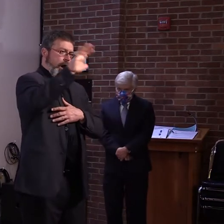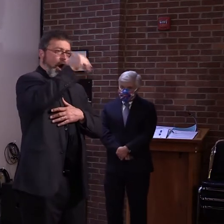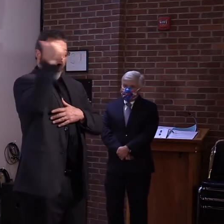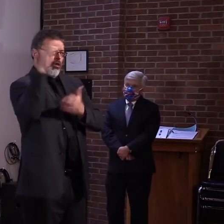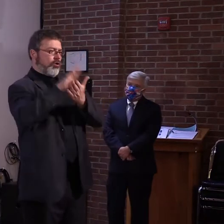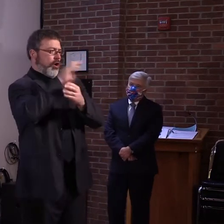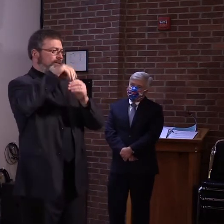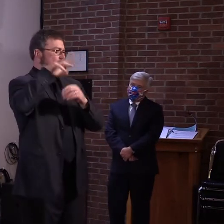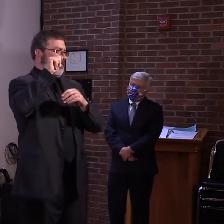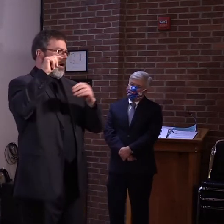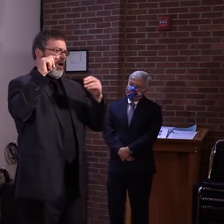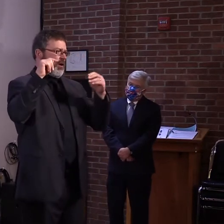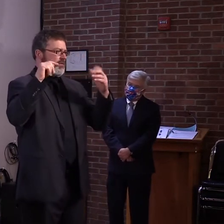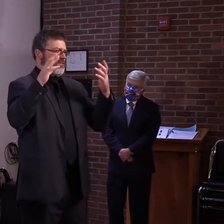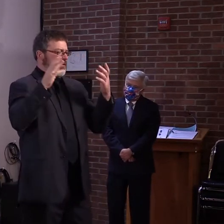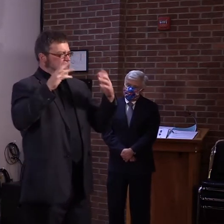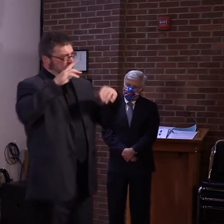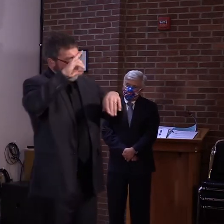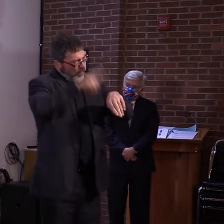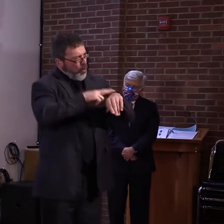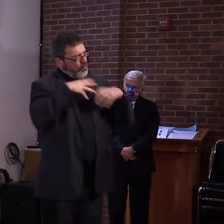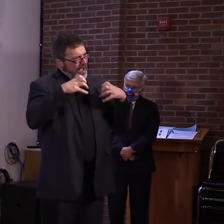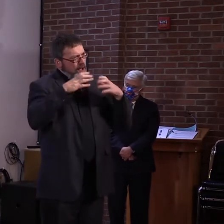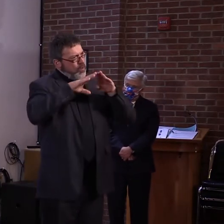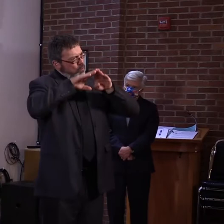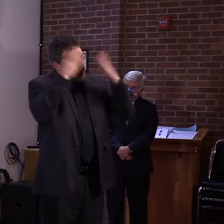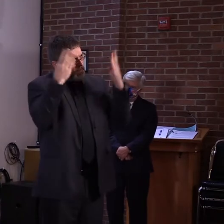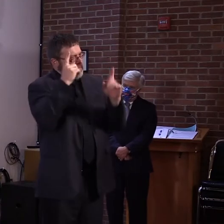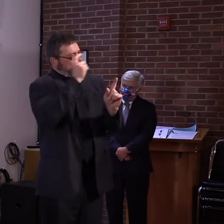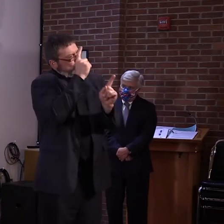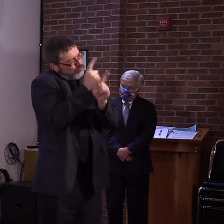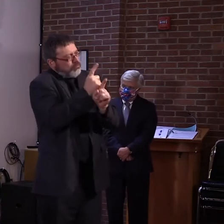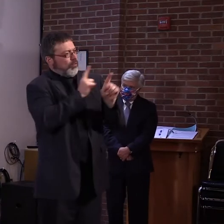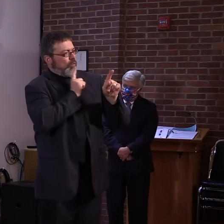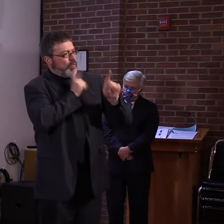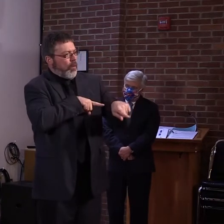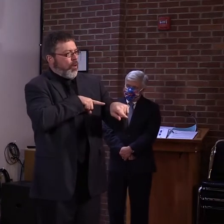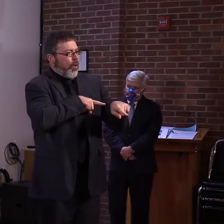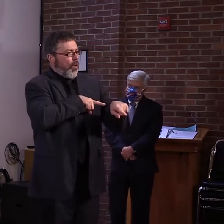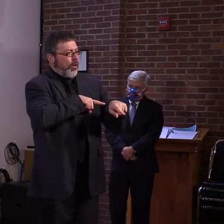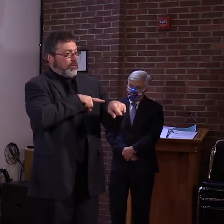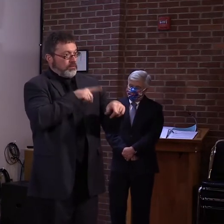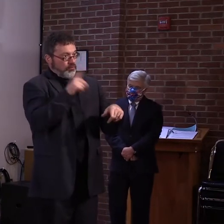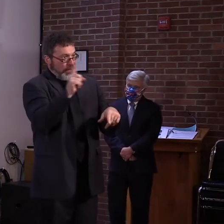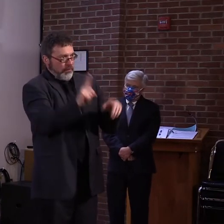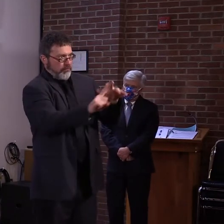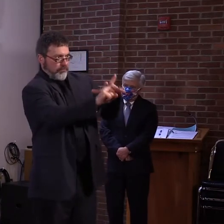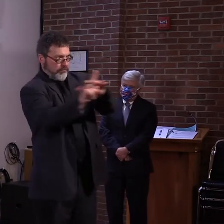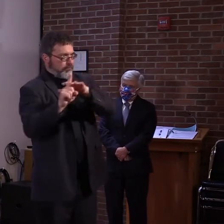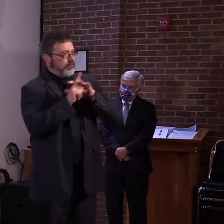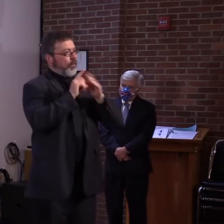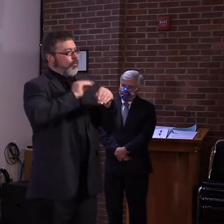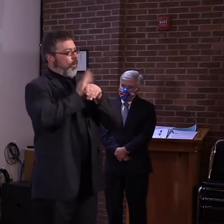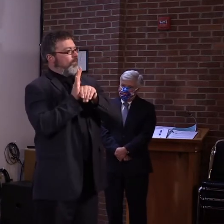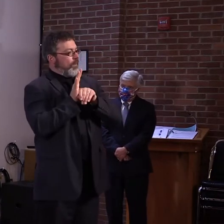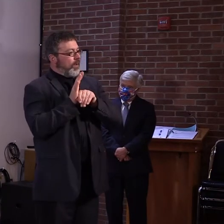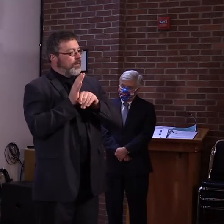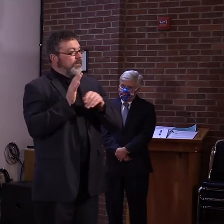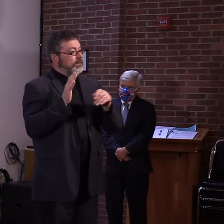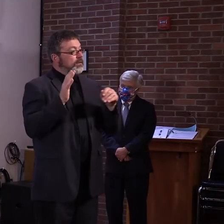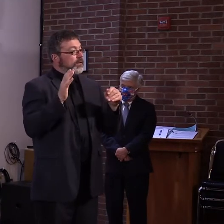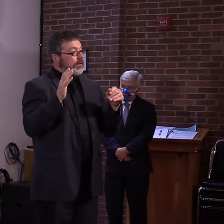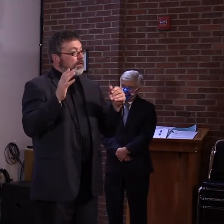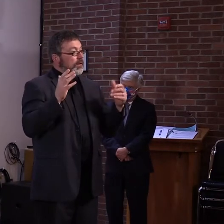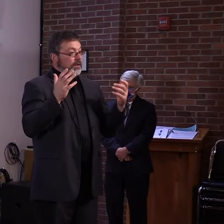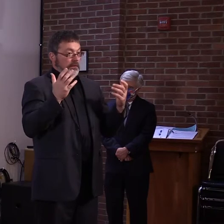them to report, and they have been reporting the number of positive cases, and then we go to work with our team to